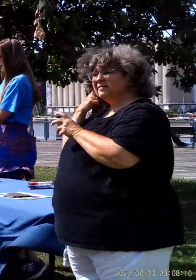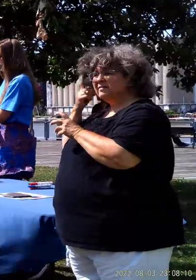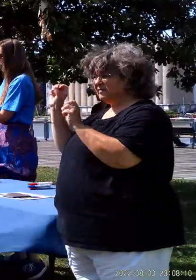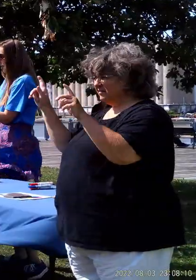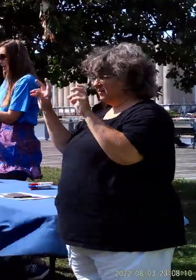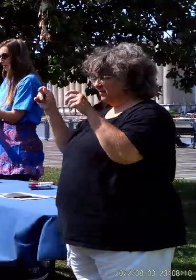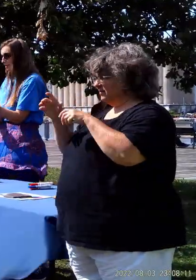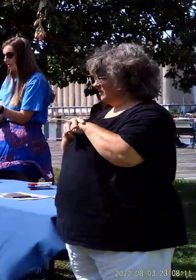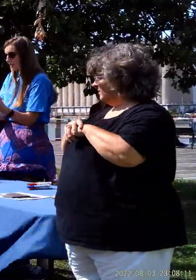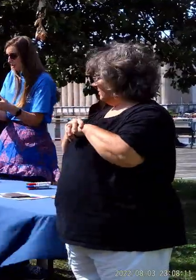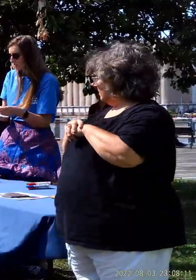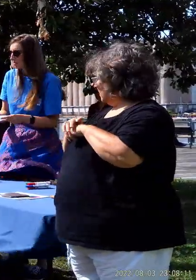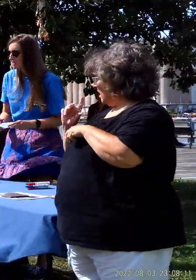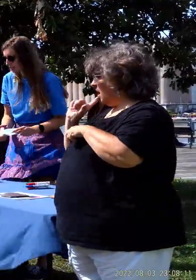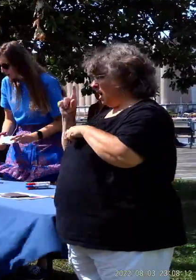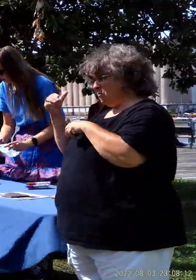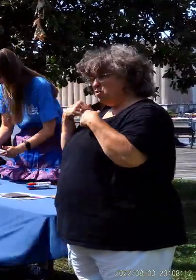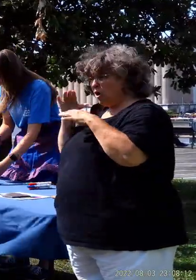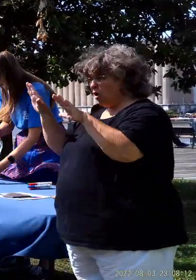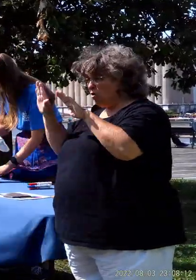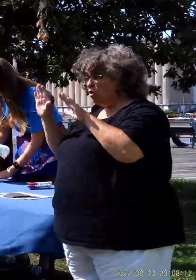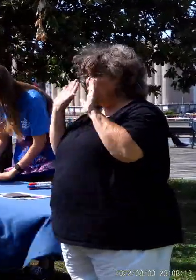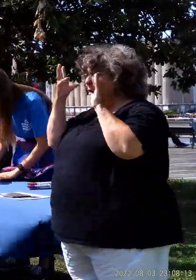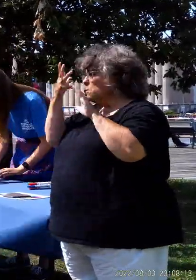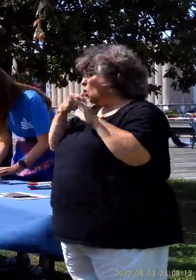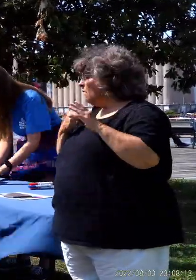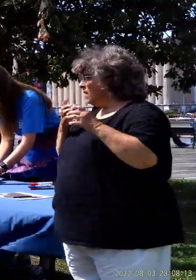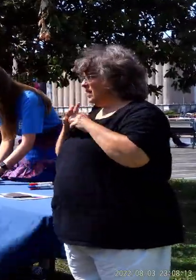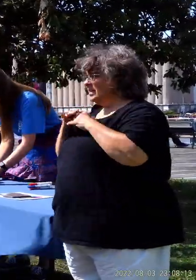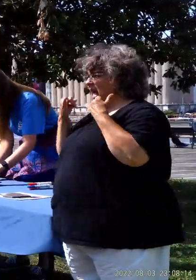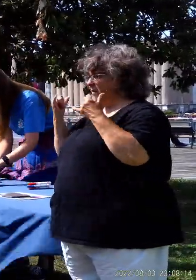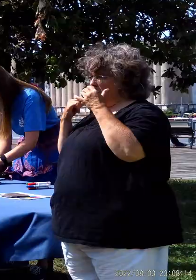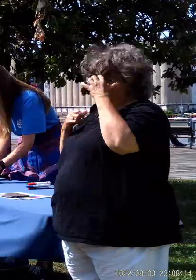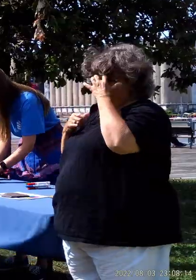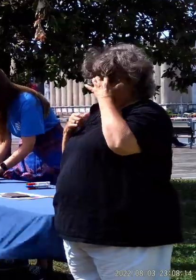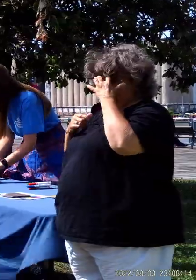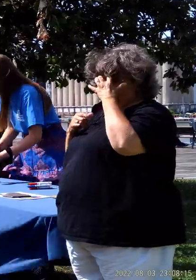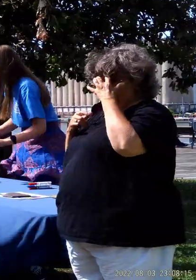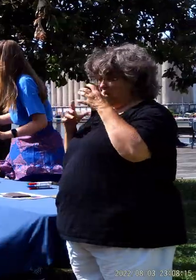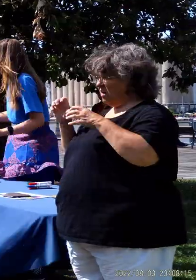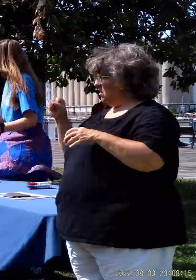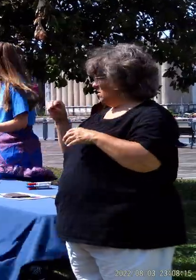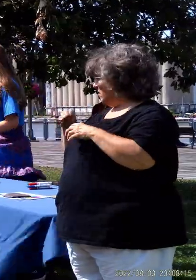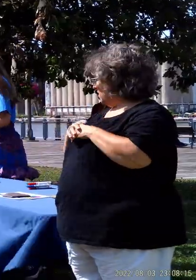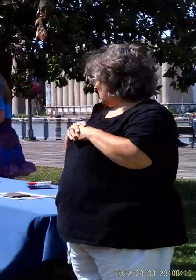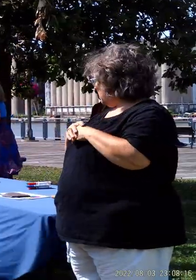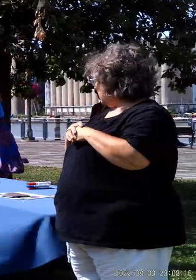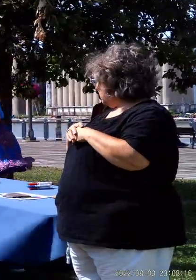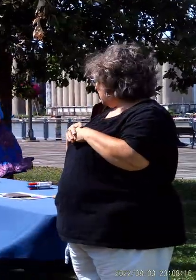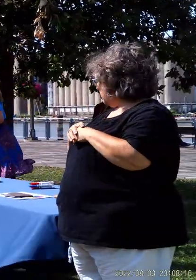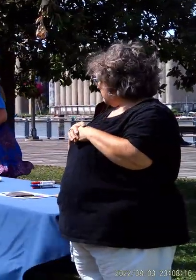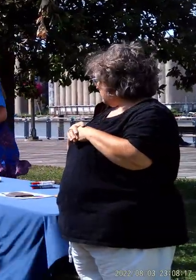All right, so I'm sure yours are looking beautiful right now. And so